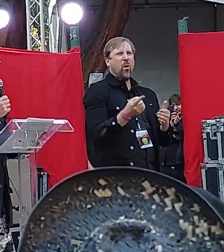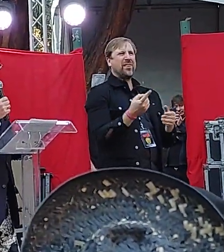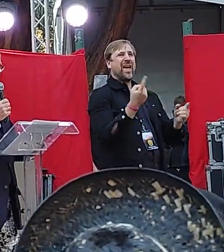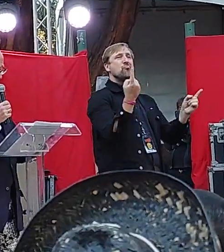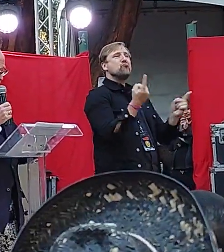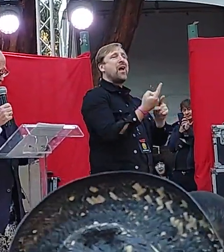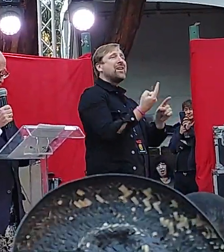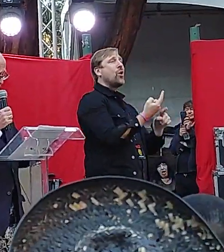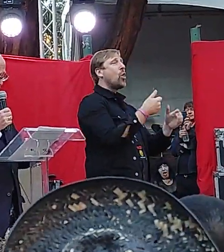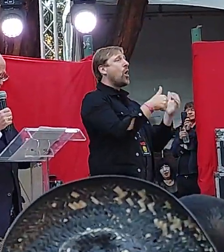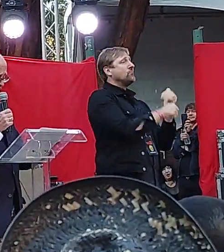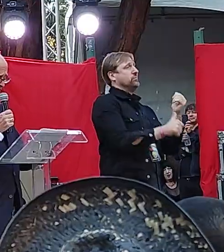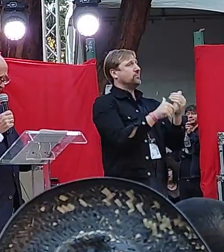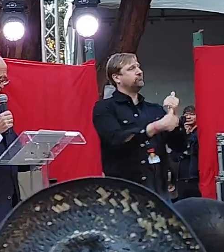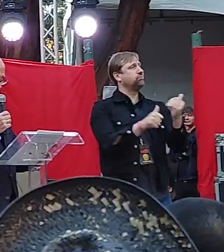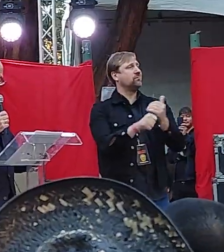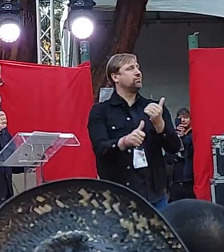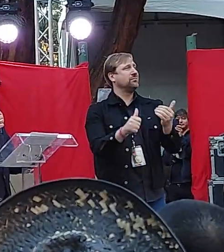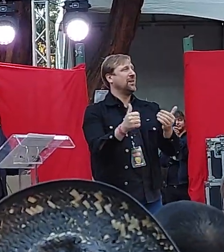do this everywhere?